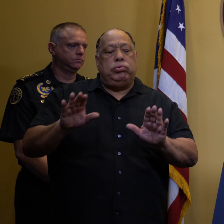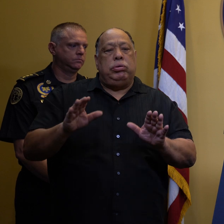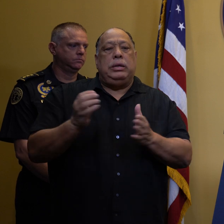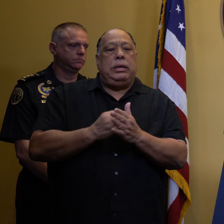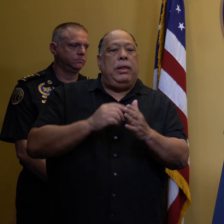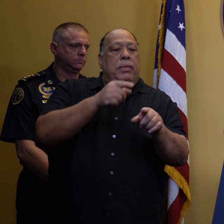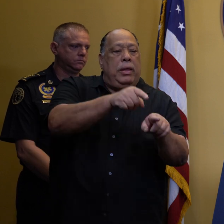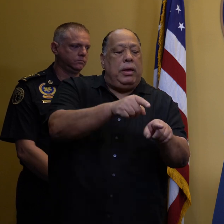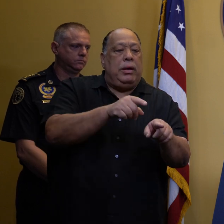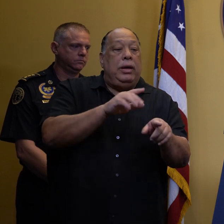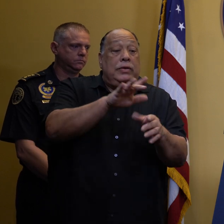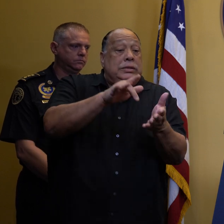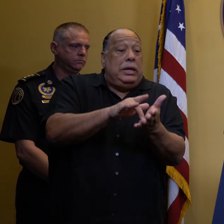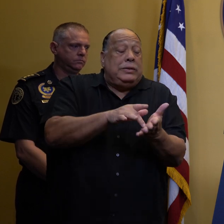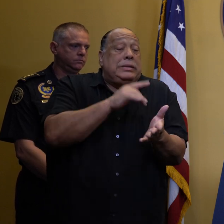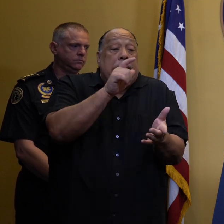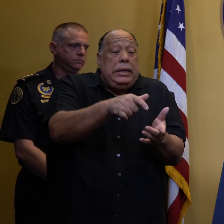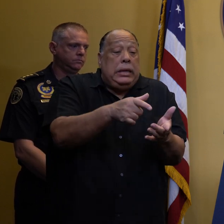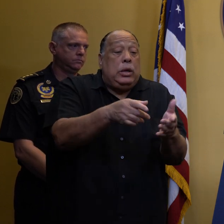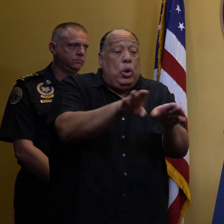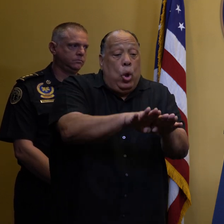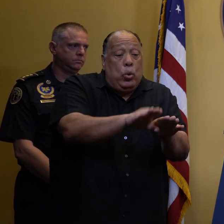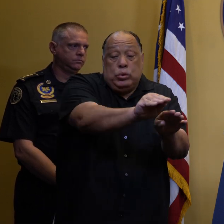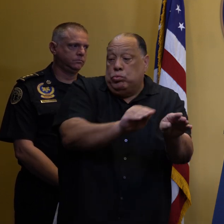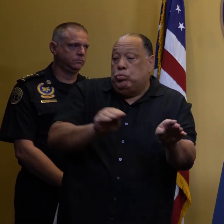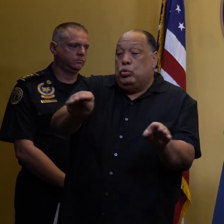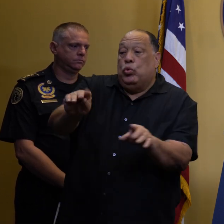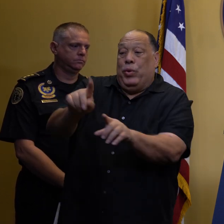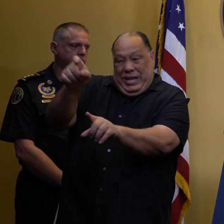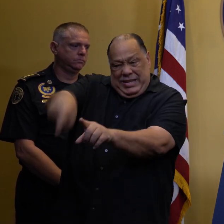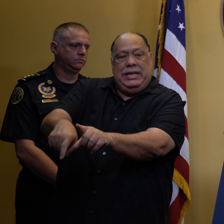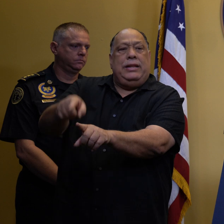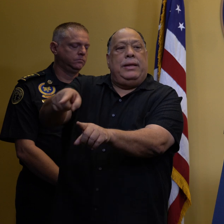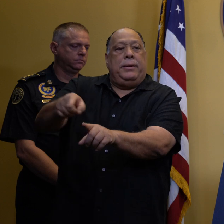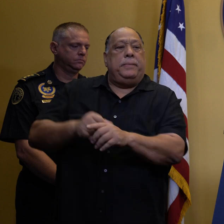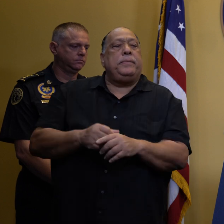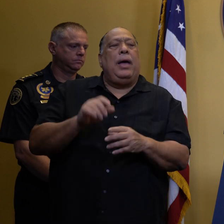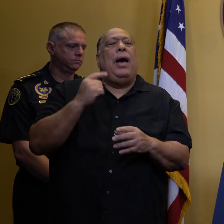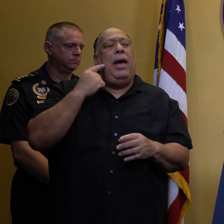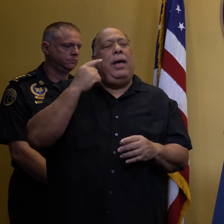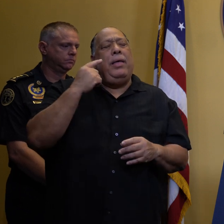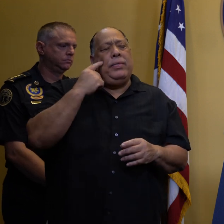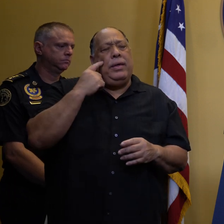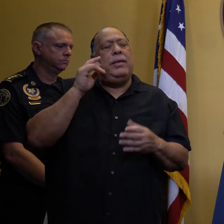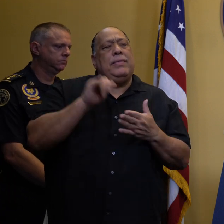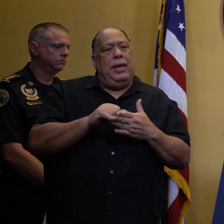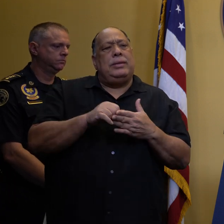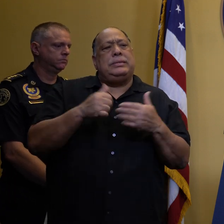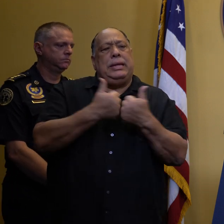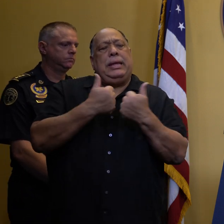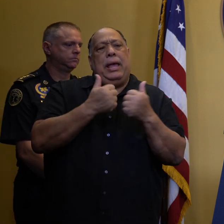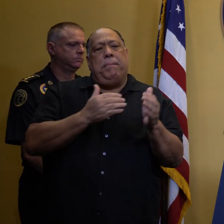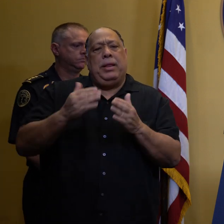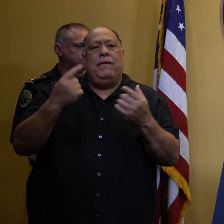out there, and if a center is not needed, we'll close it and we'll go somewhere else where it is needed. And I think that is a game plan